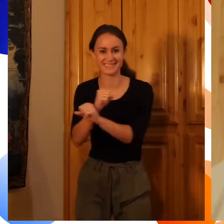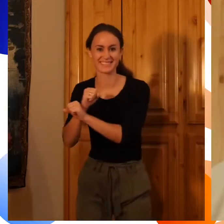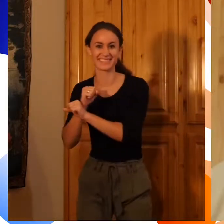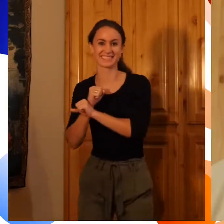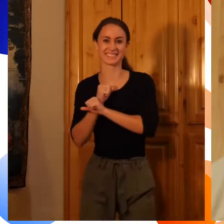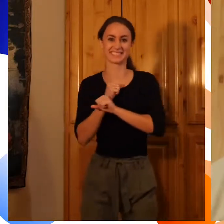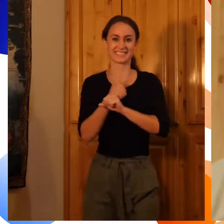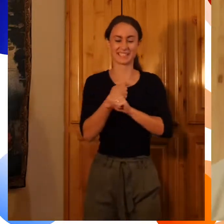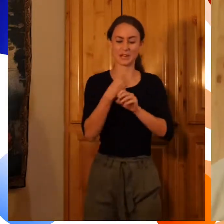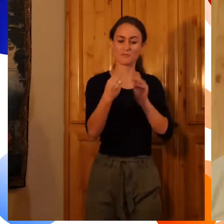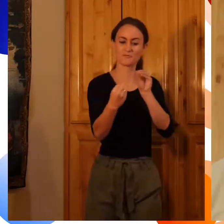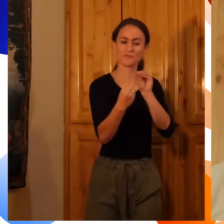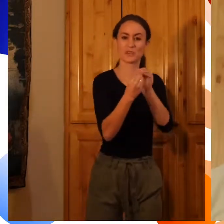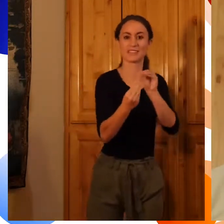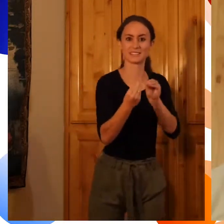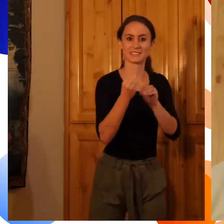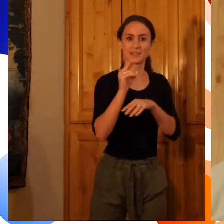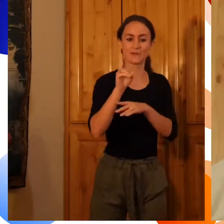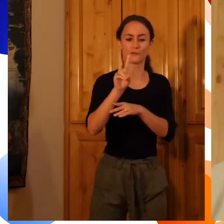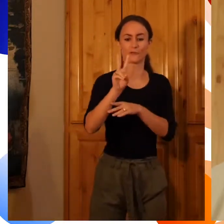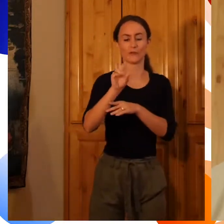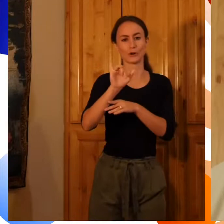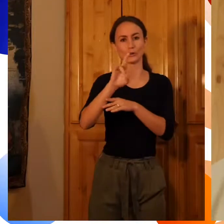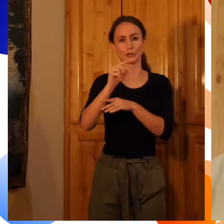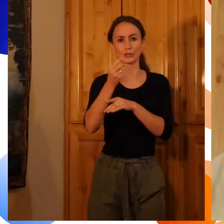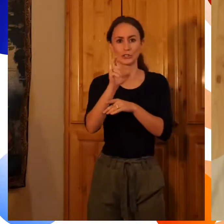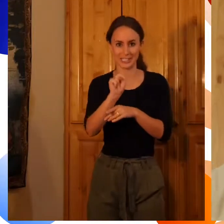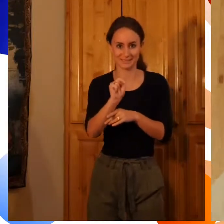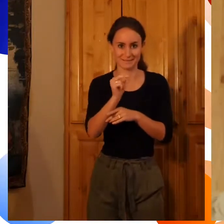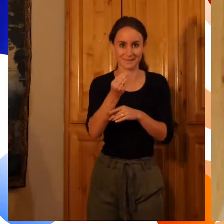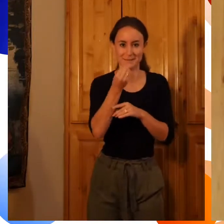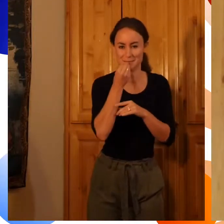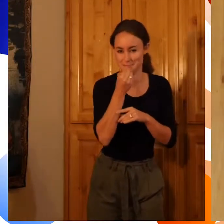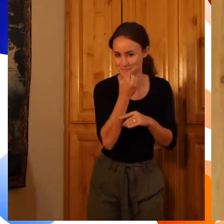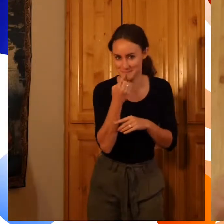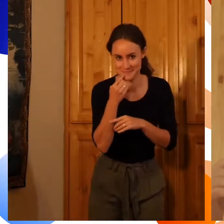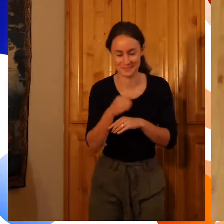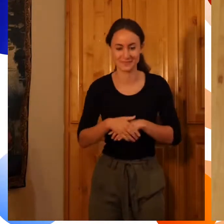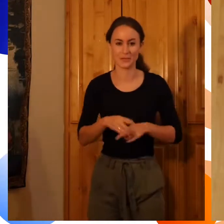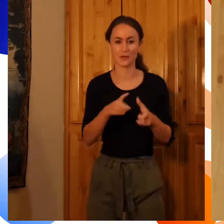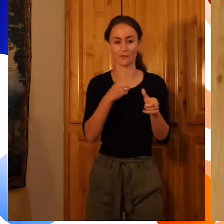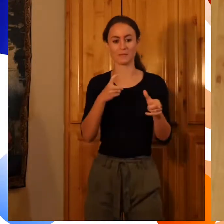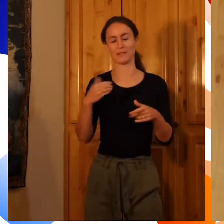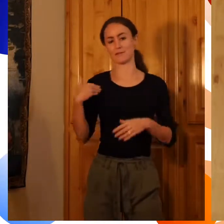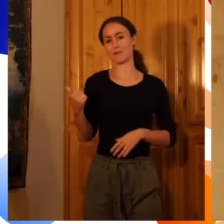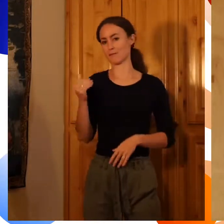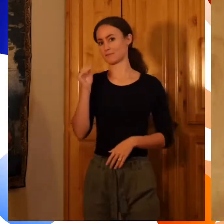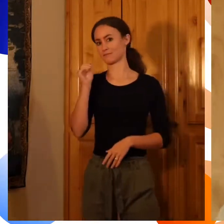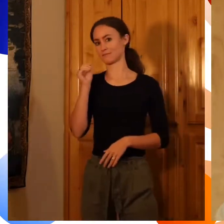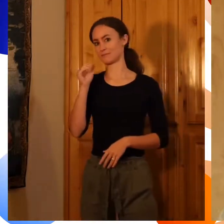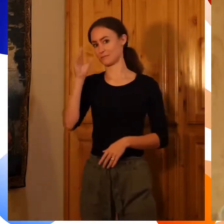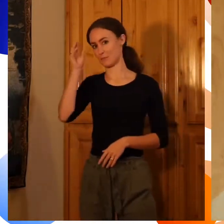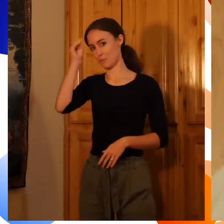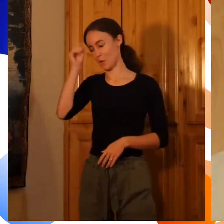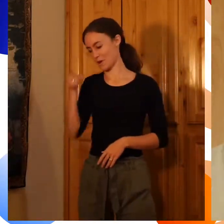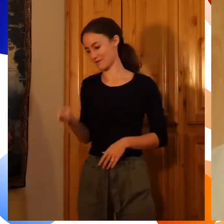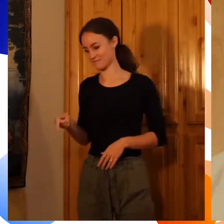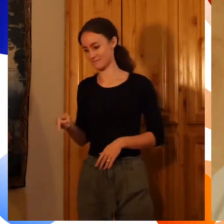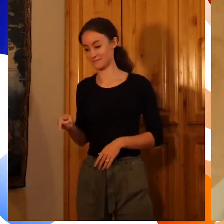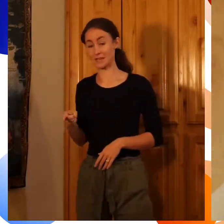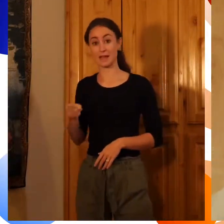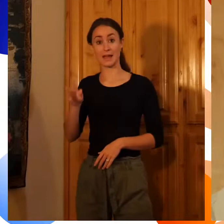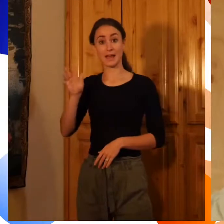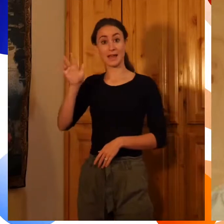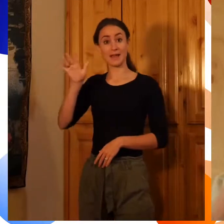a virgin lip set out on the household board." And from out in the little forest where Donald was listening to the music of the goblins, he muttered to